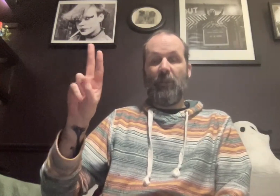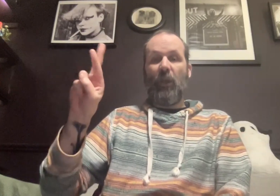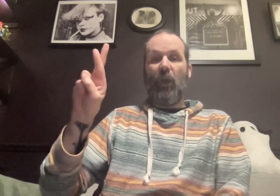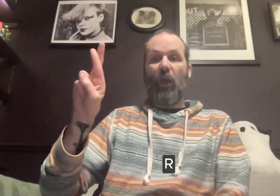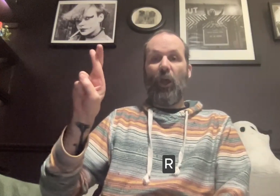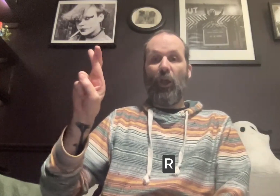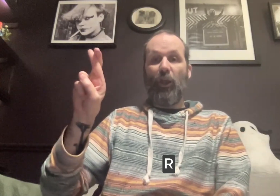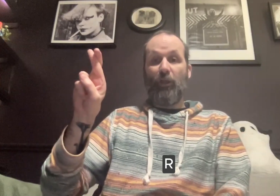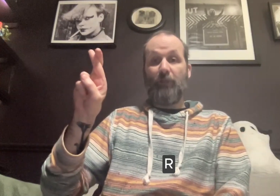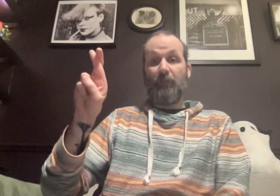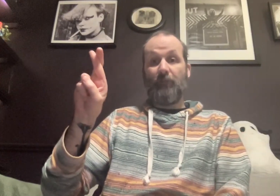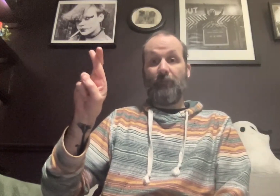R,